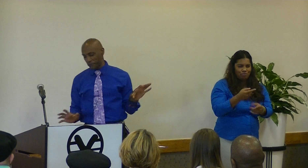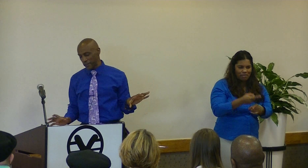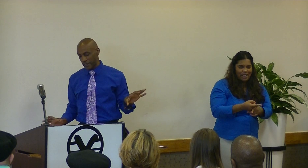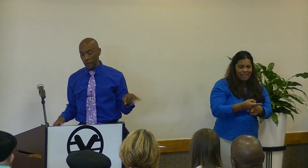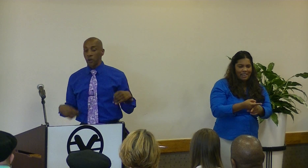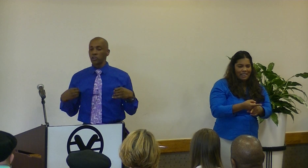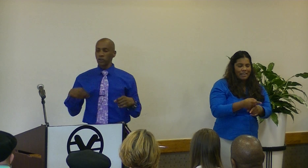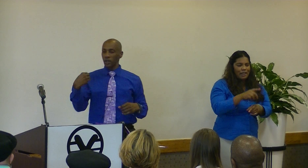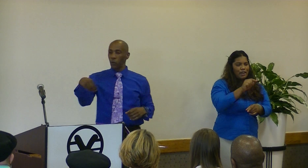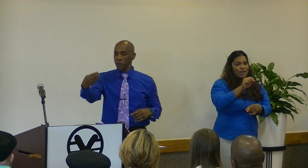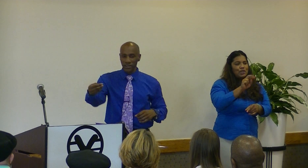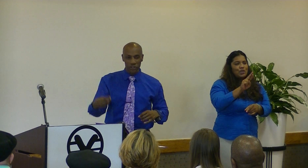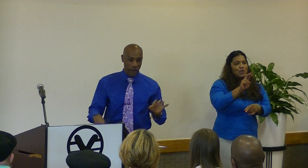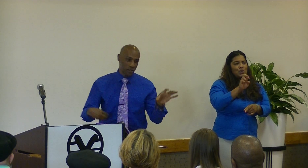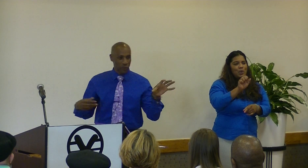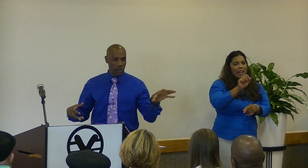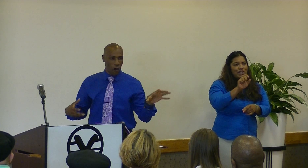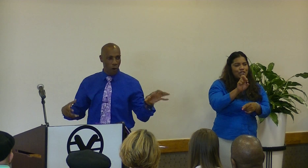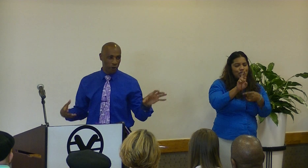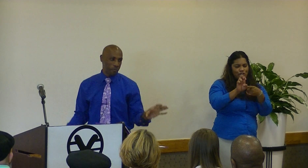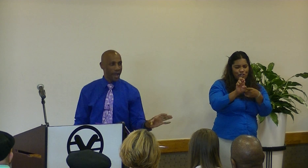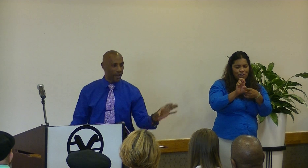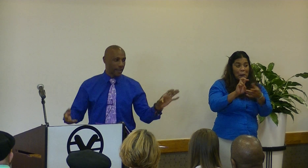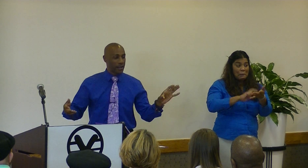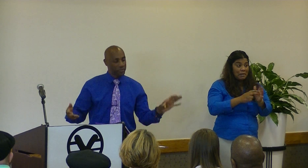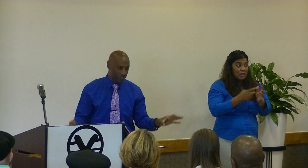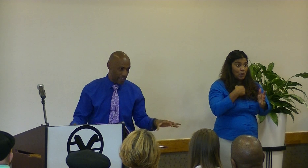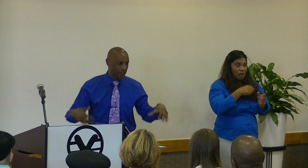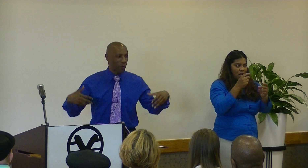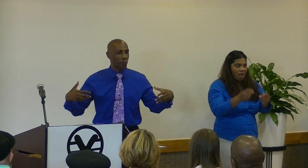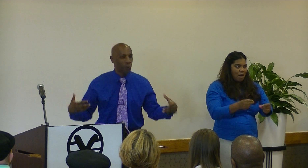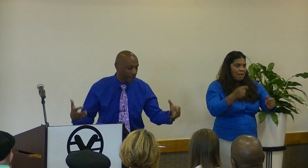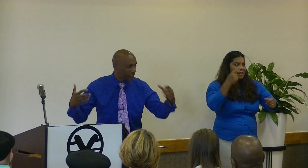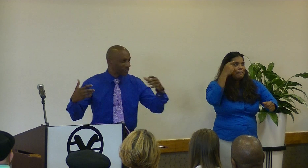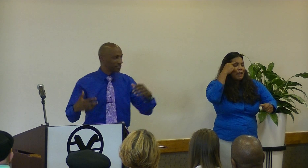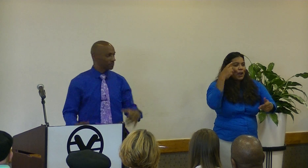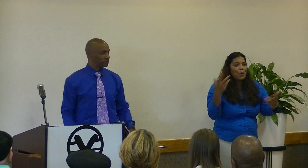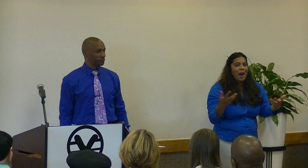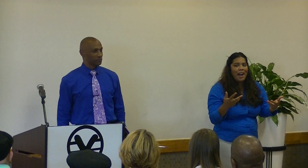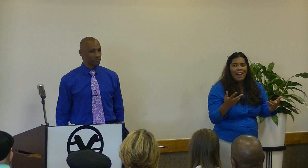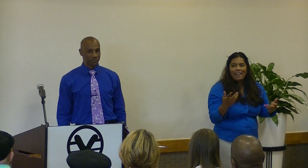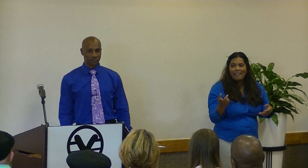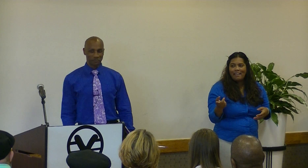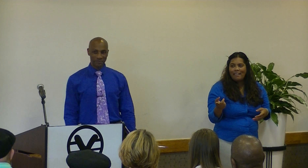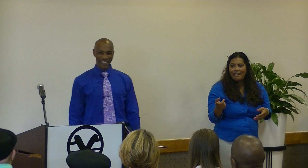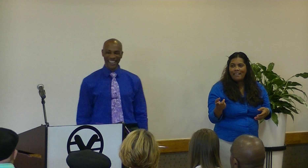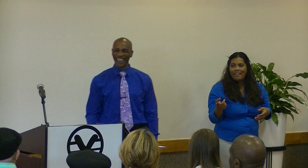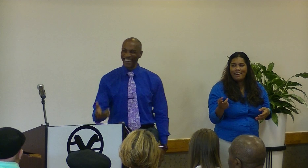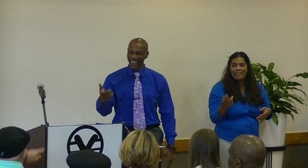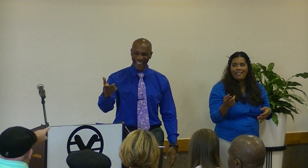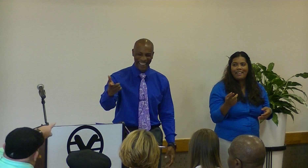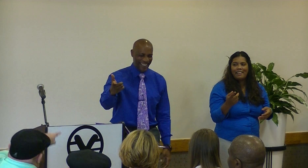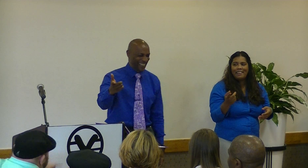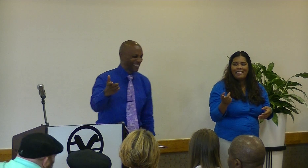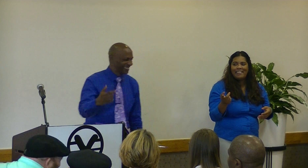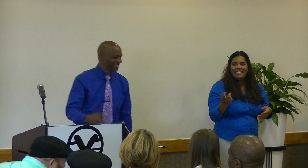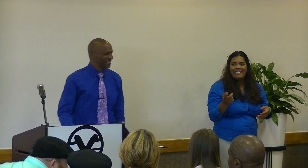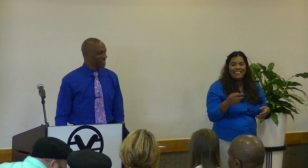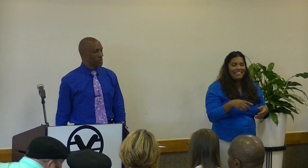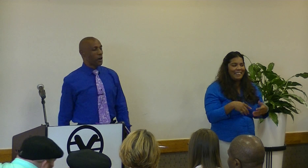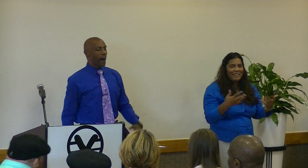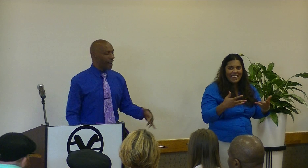because this is the funny thing, usually when we mention treasure, we automatically think, what? Sugar white.